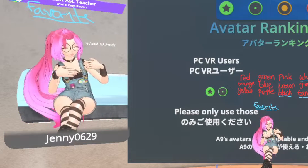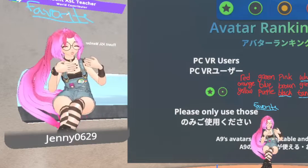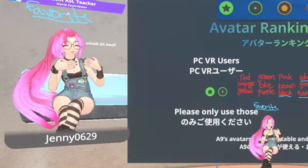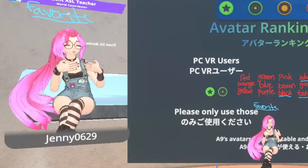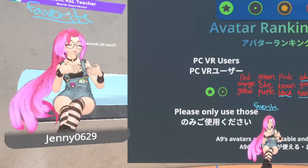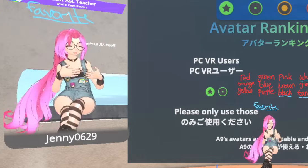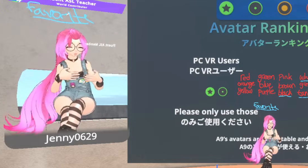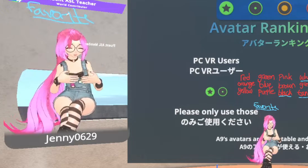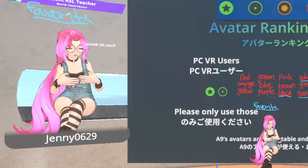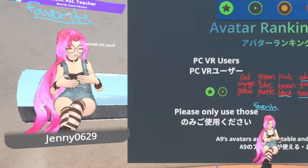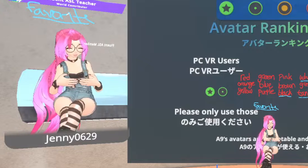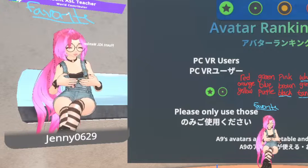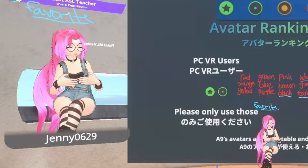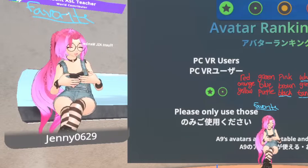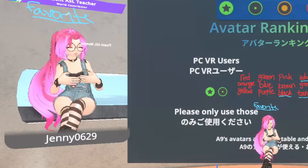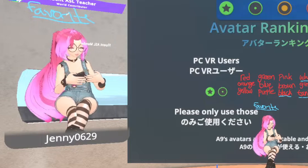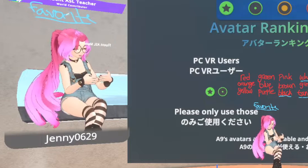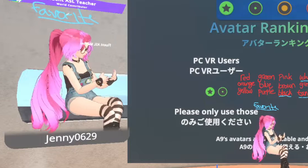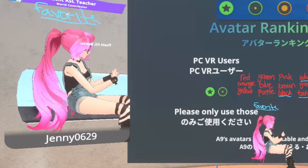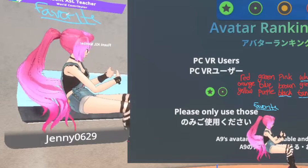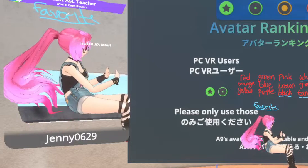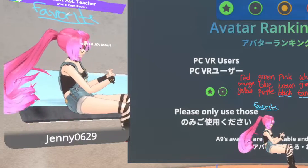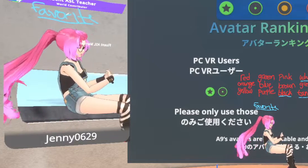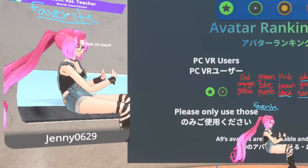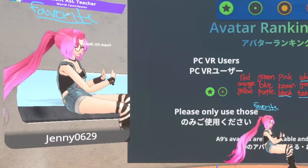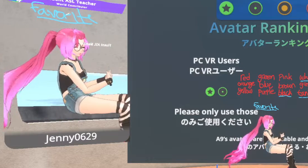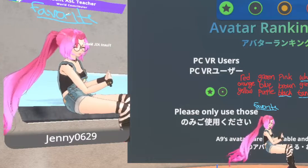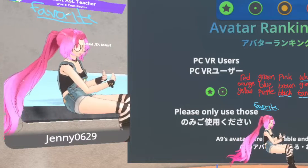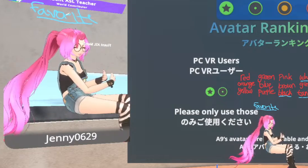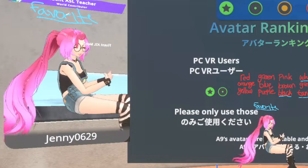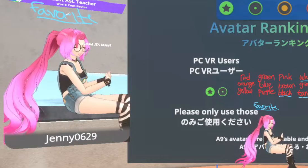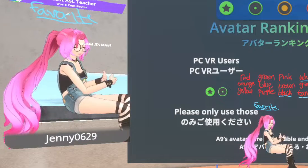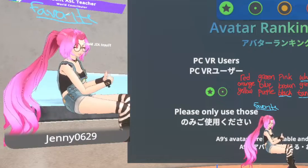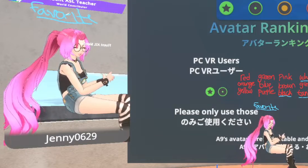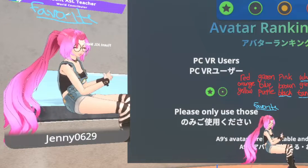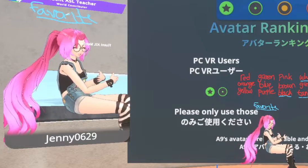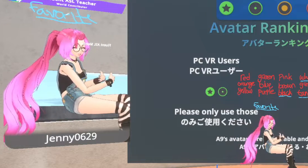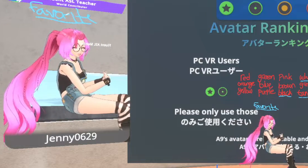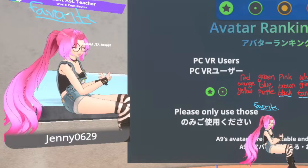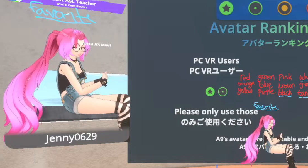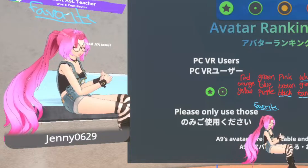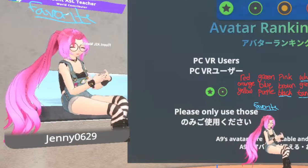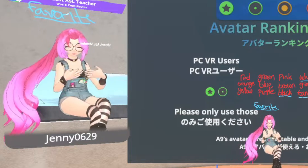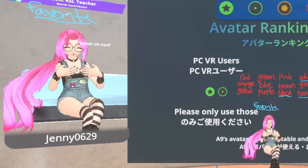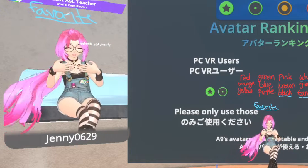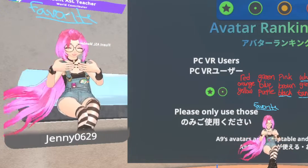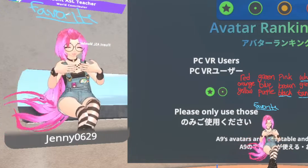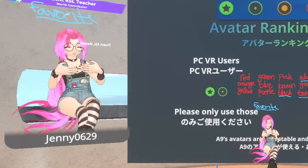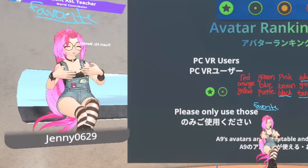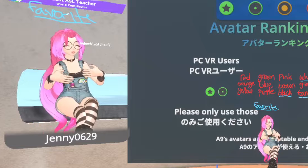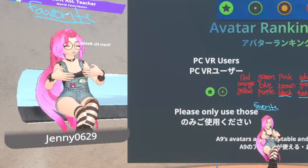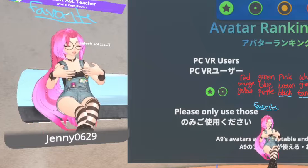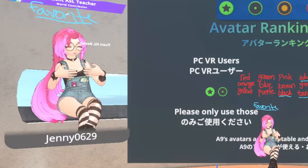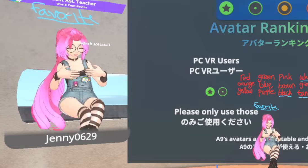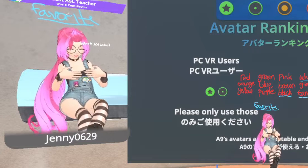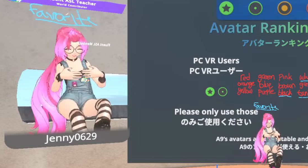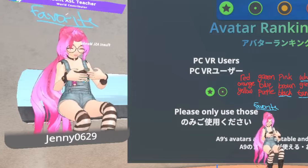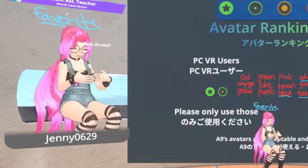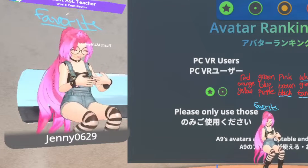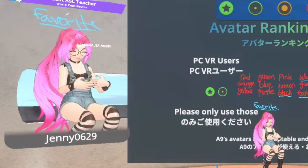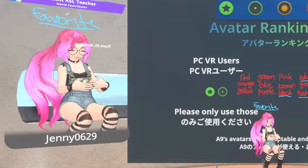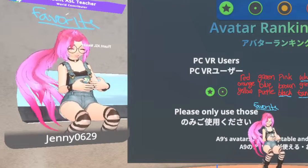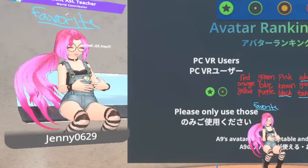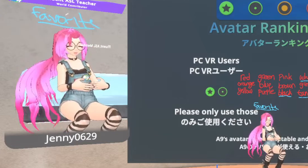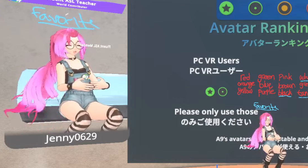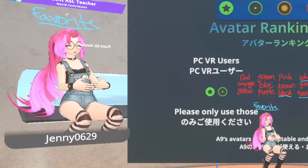hand. While gray and whatever is more, I'll show you from the side, like this. I'm just teetering back and forth, and it's like I'm pregnant,